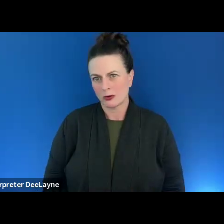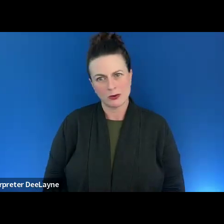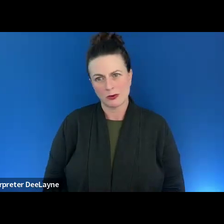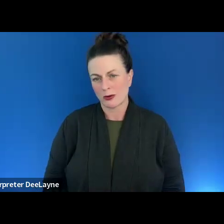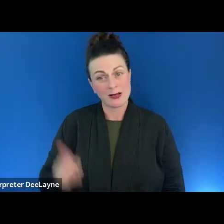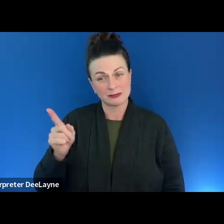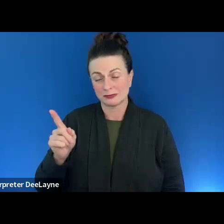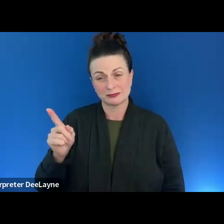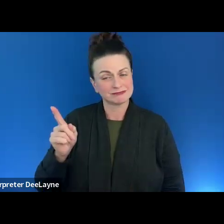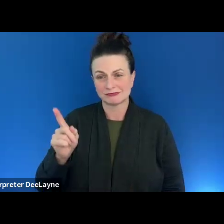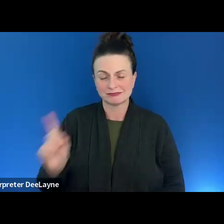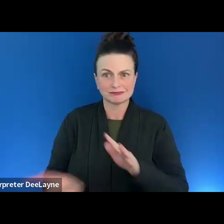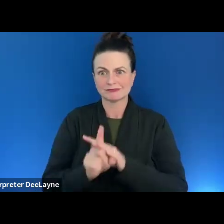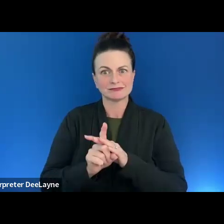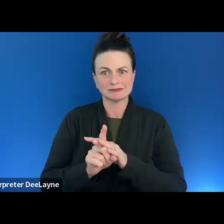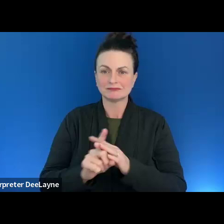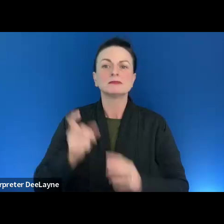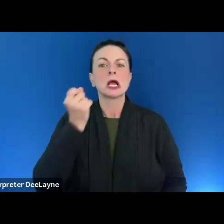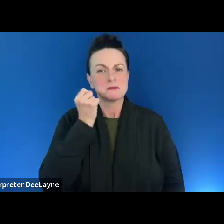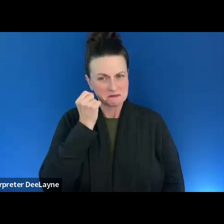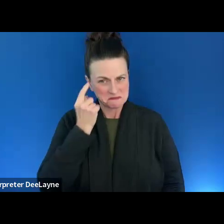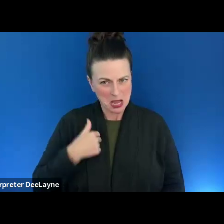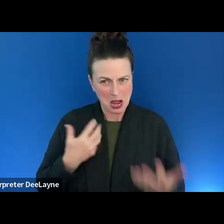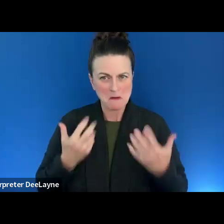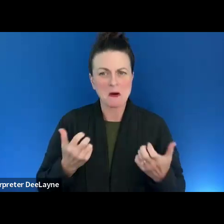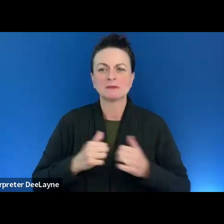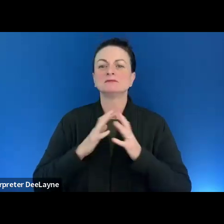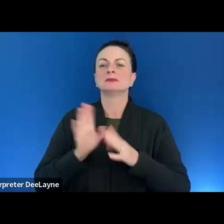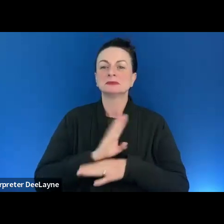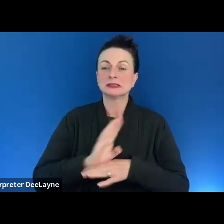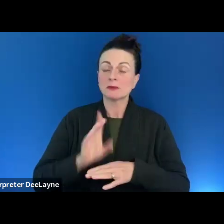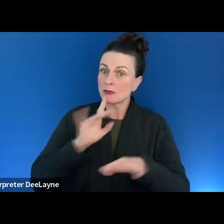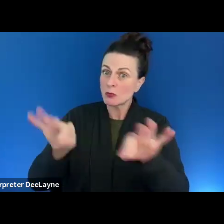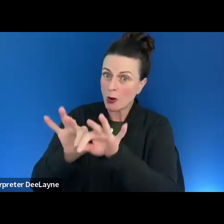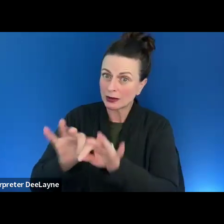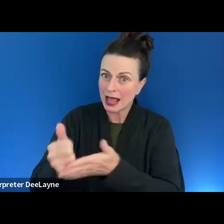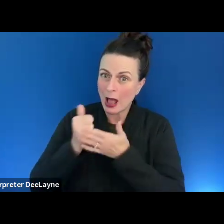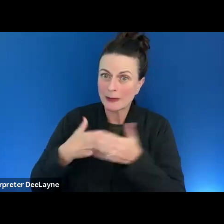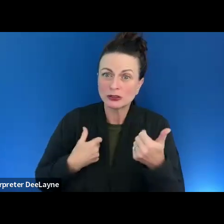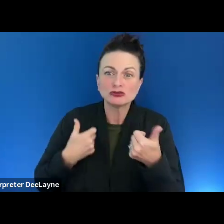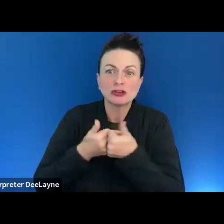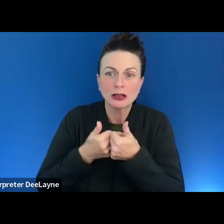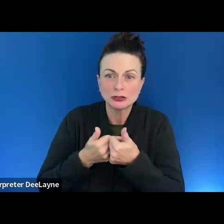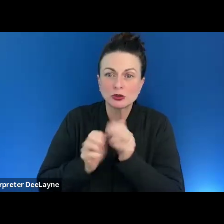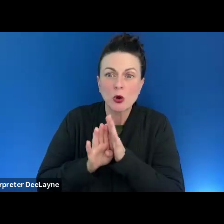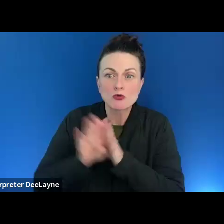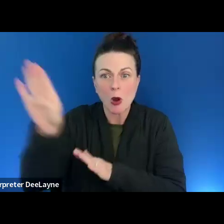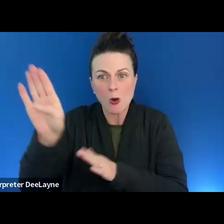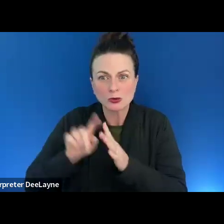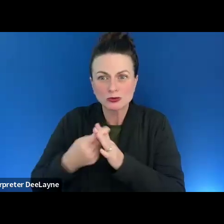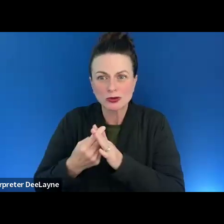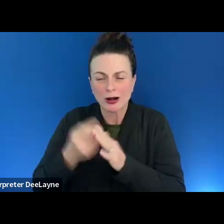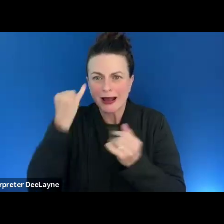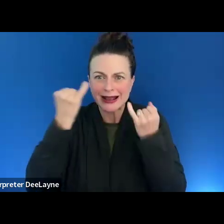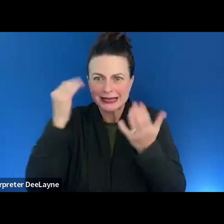person that just came in, understood that I wanted to be an entrepreneur, and more importantly, helped to challenge me to grow, to start putting